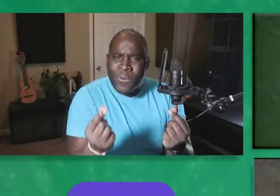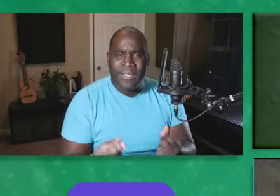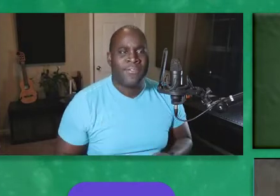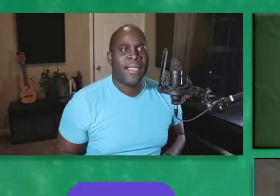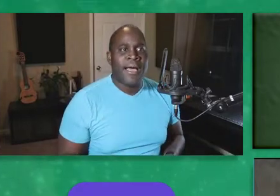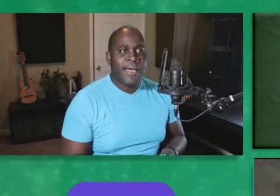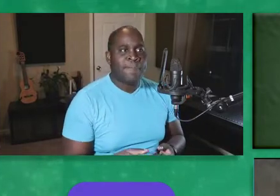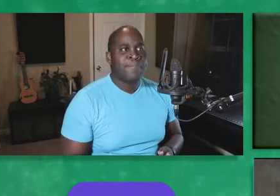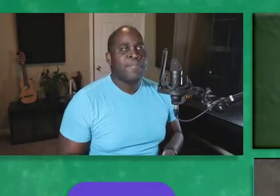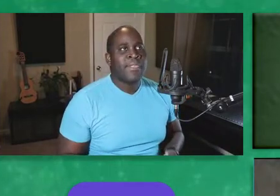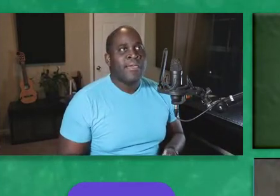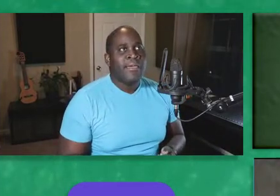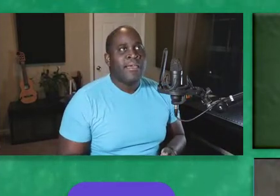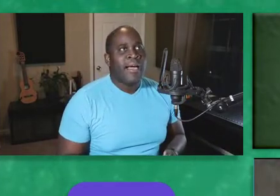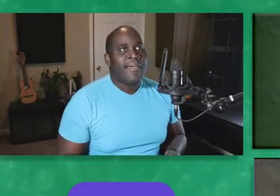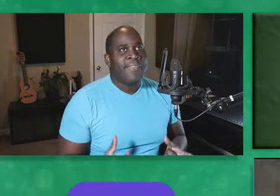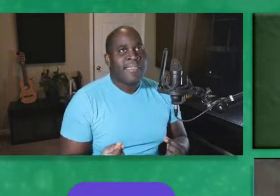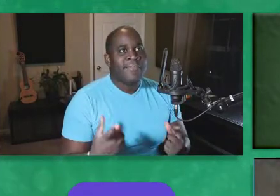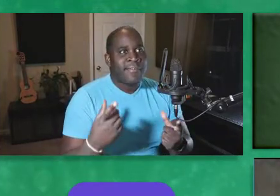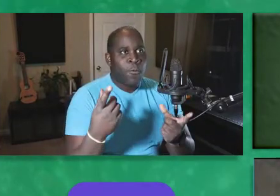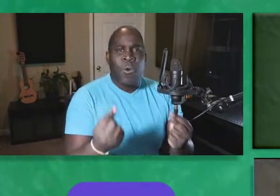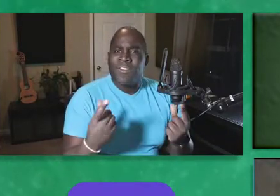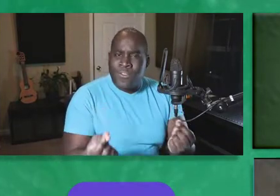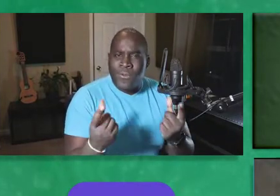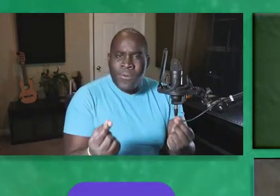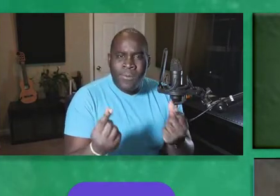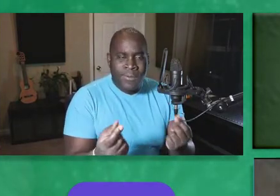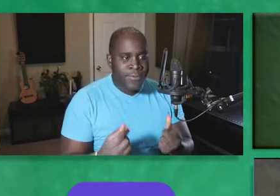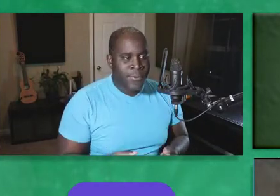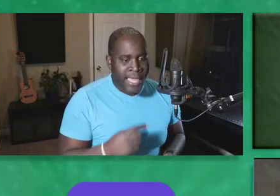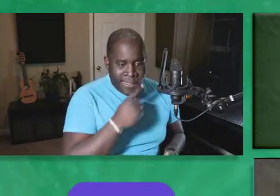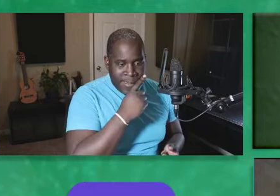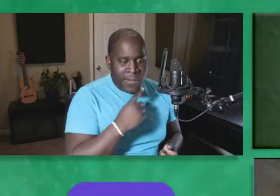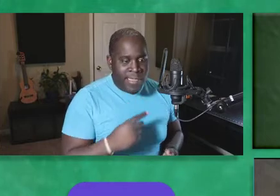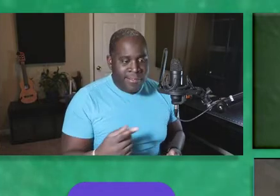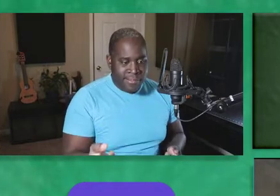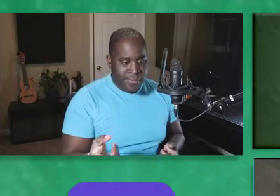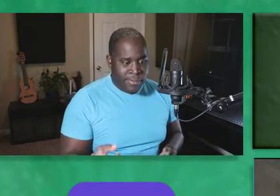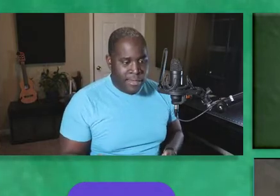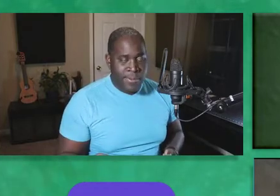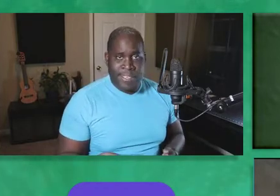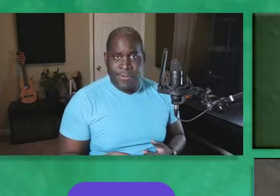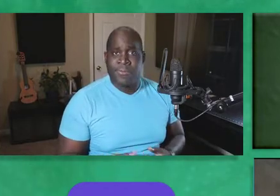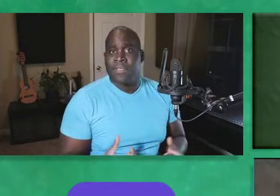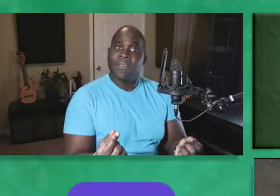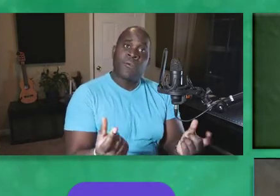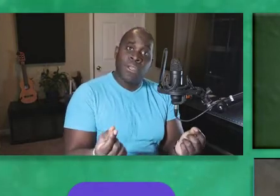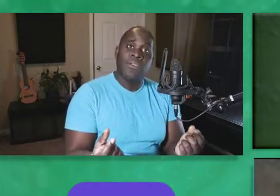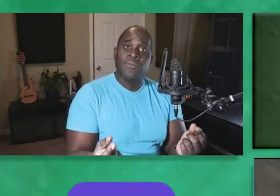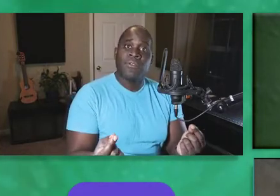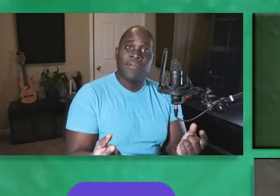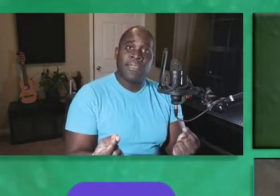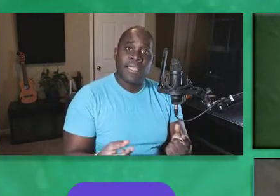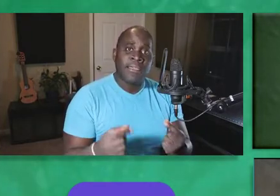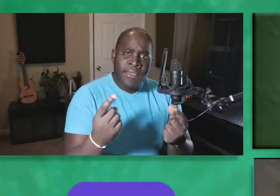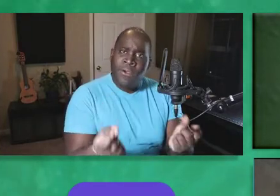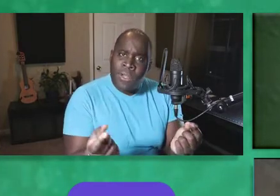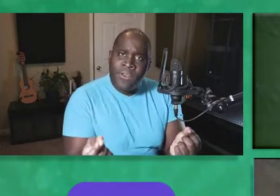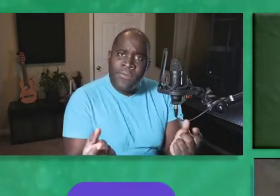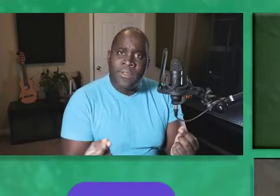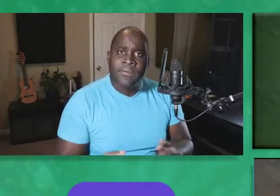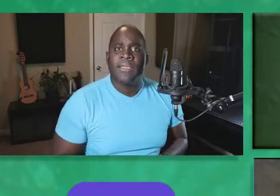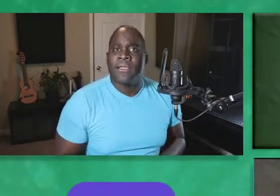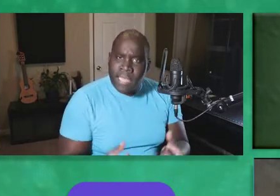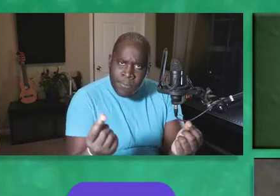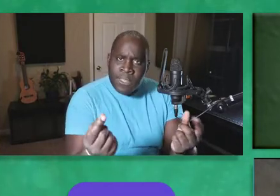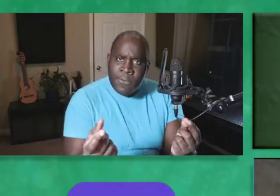are you doing? I think it's what do. So, like, if I was asking someone, like, what they do for a living, like, what do you do for a living? Like, what do